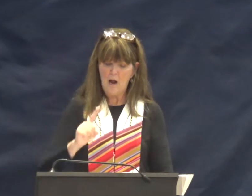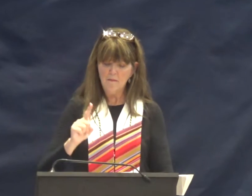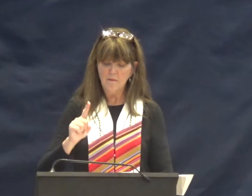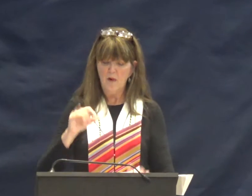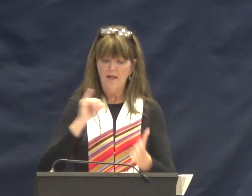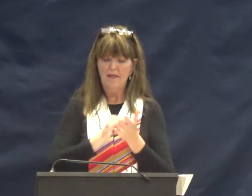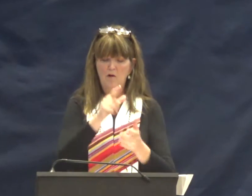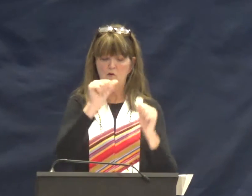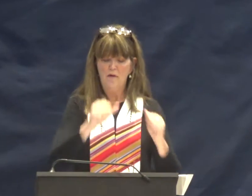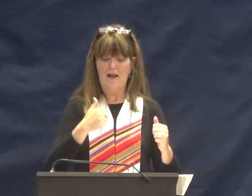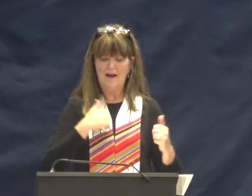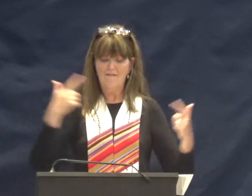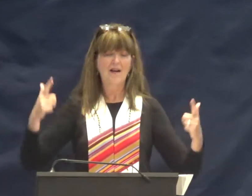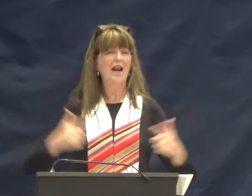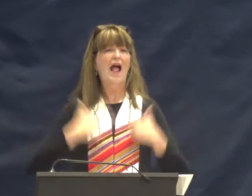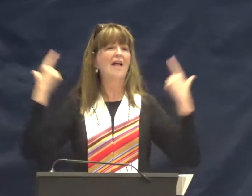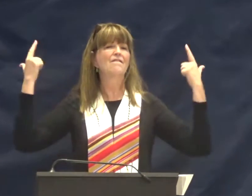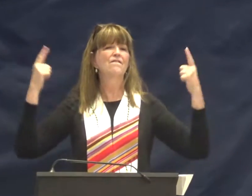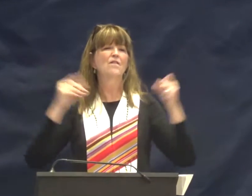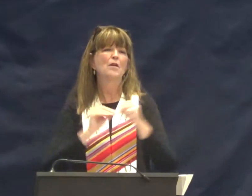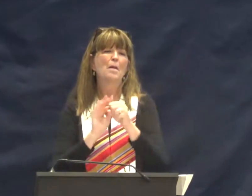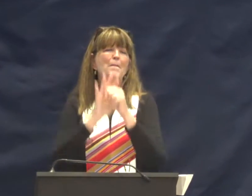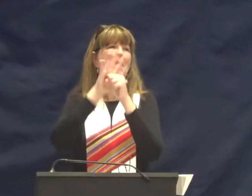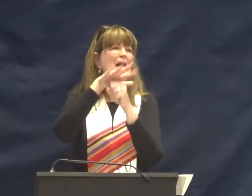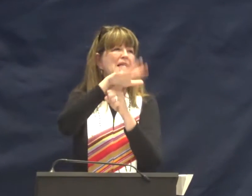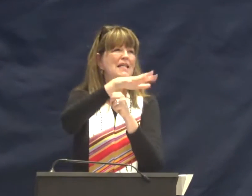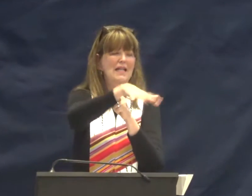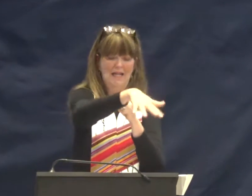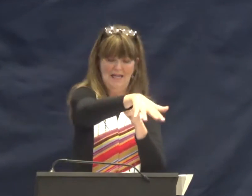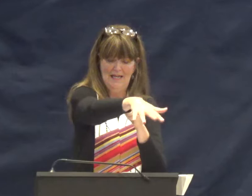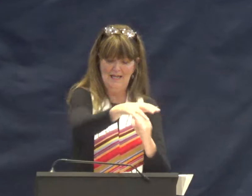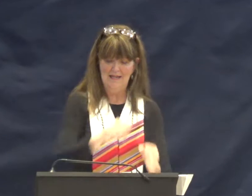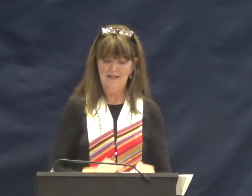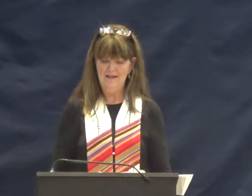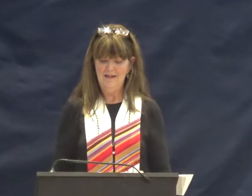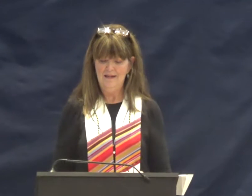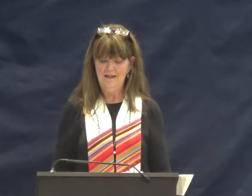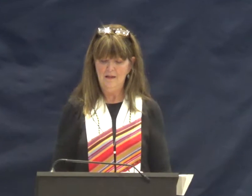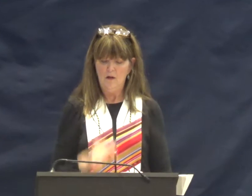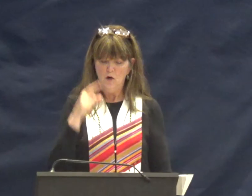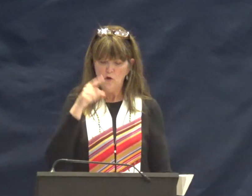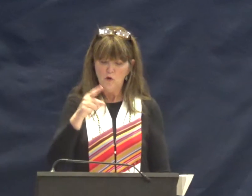Jesus said, I have come so that you might have life more than abundantly.